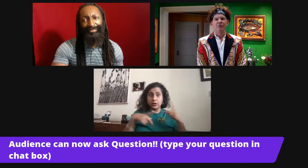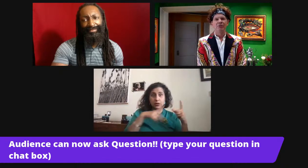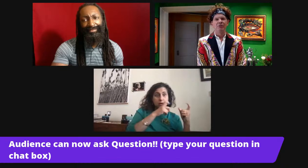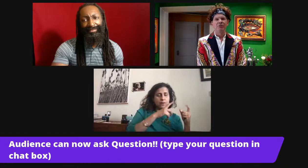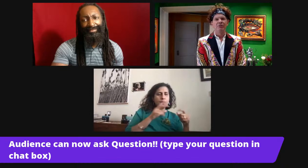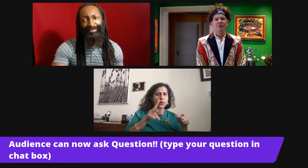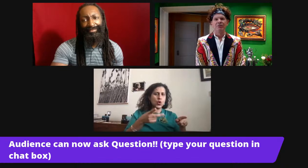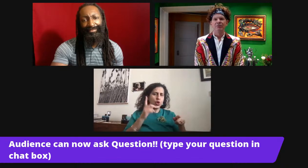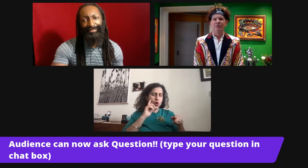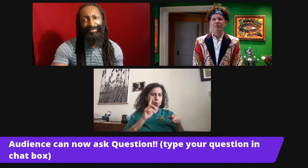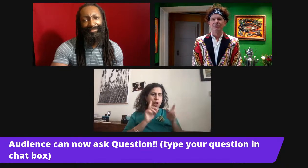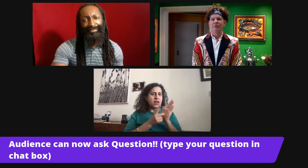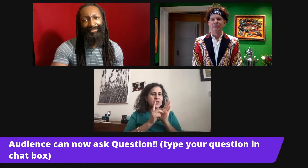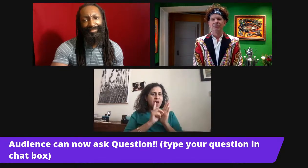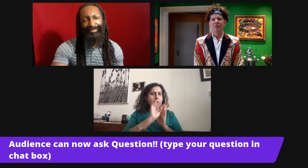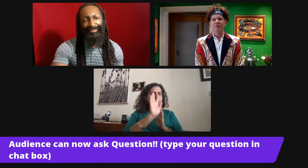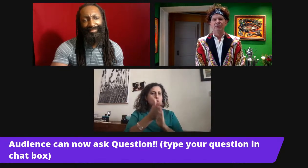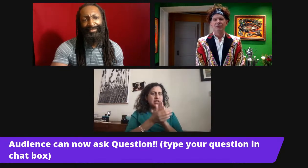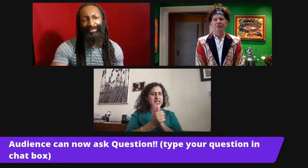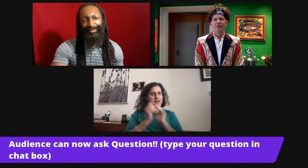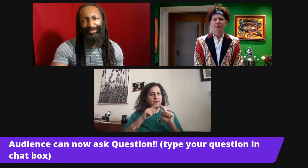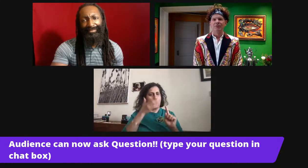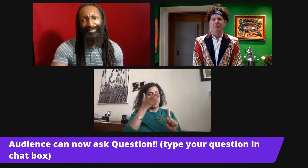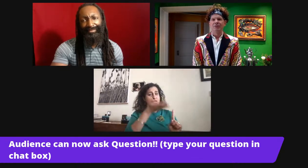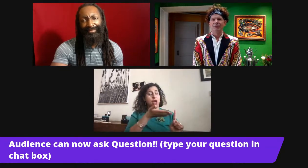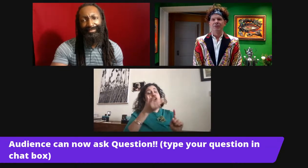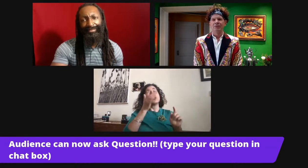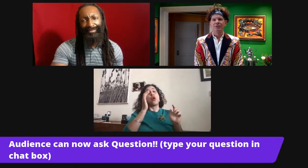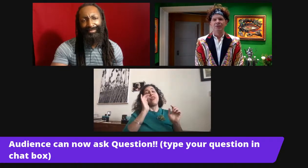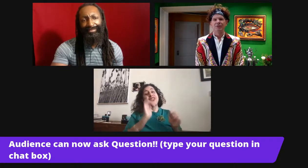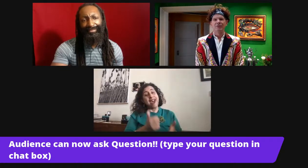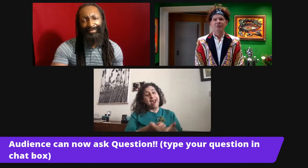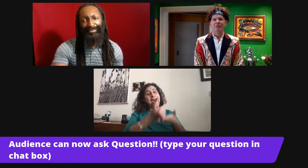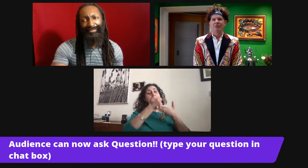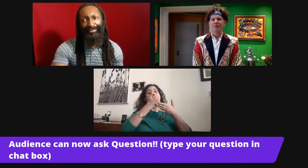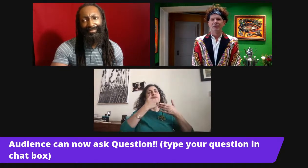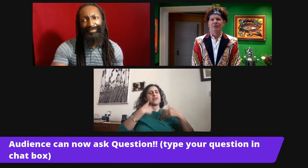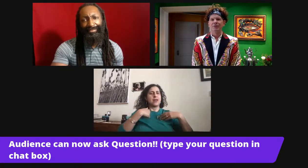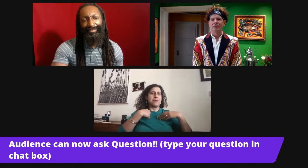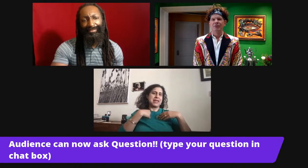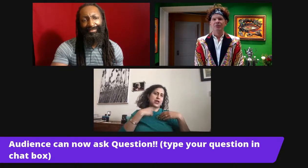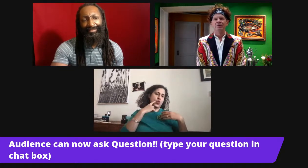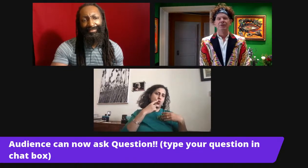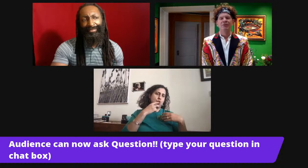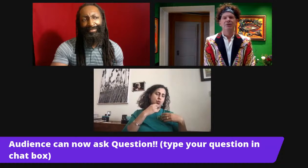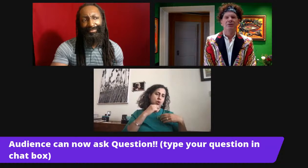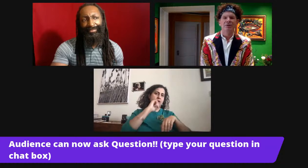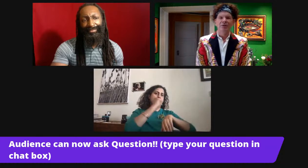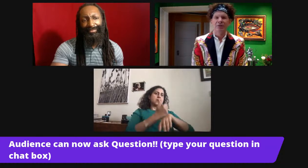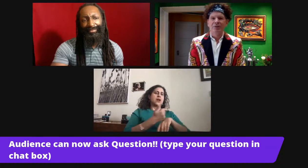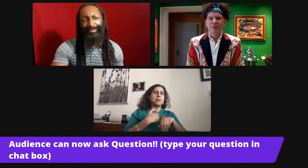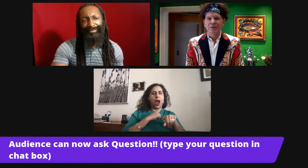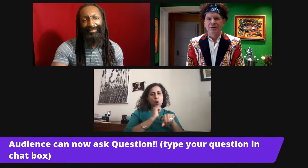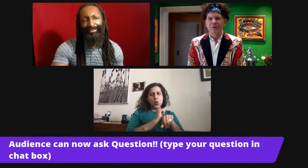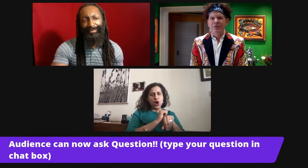One was family and friends. You develop your skills and they help you